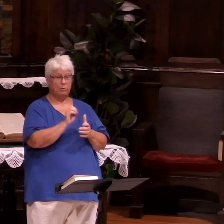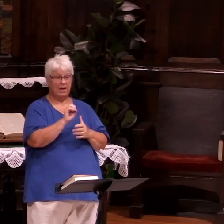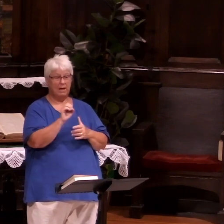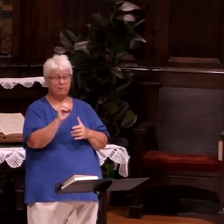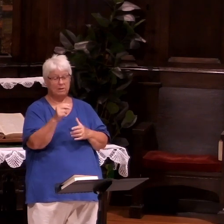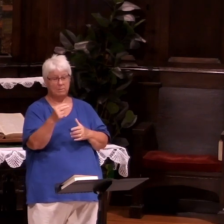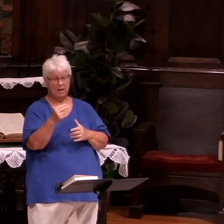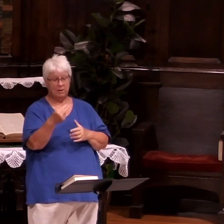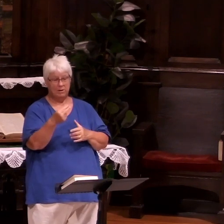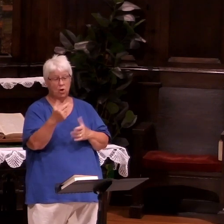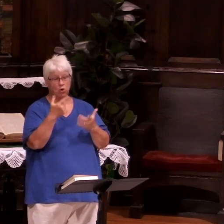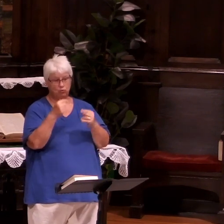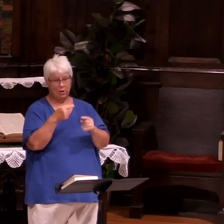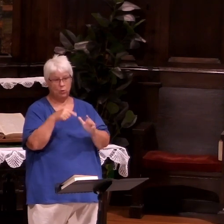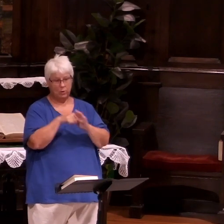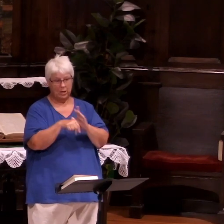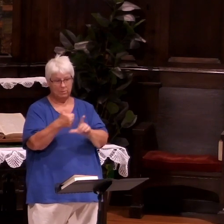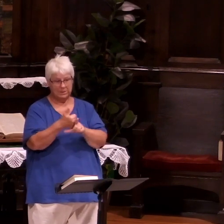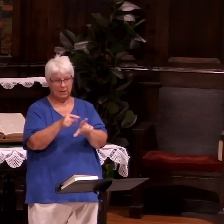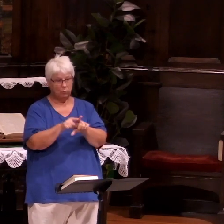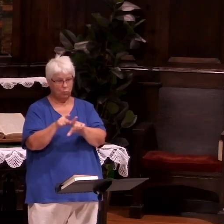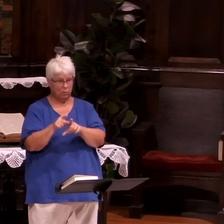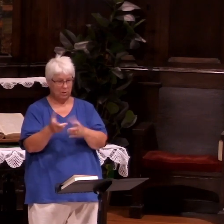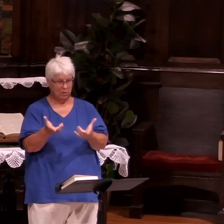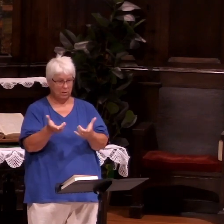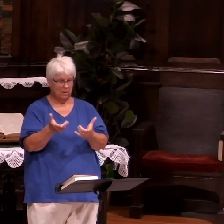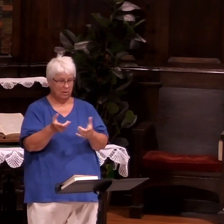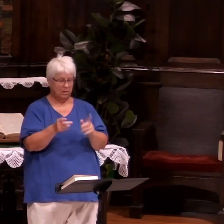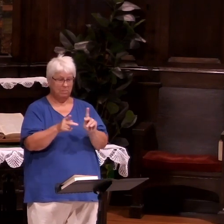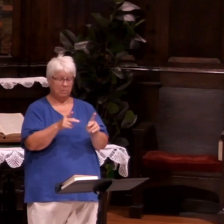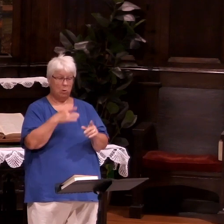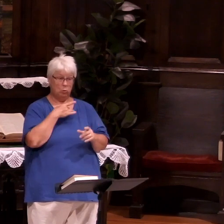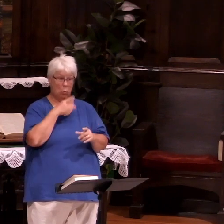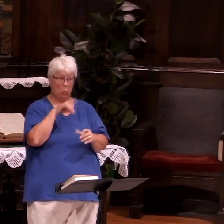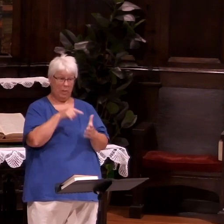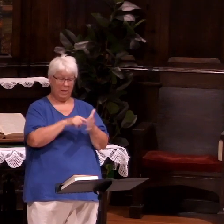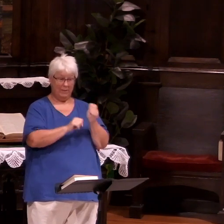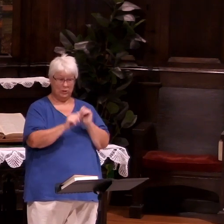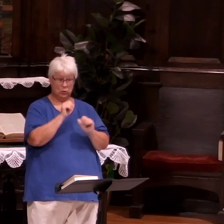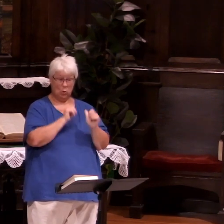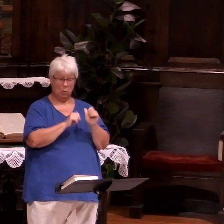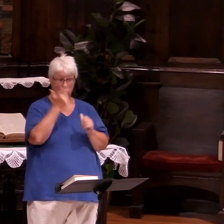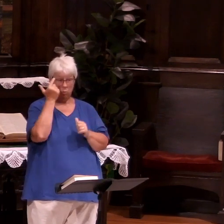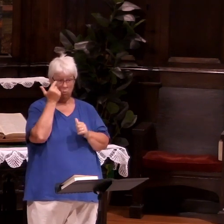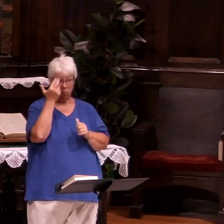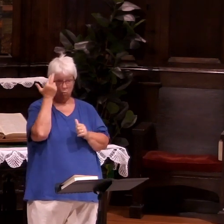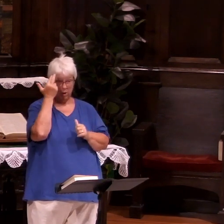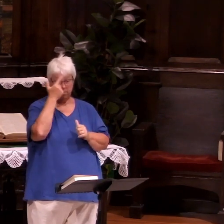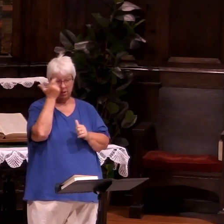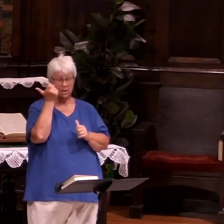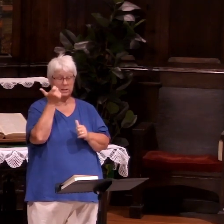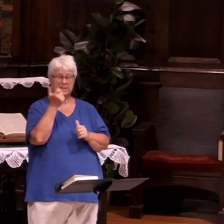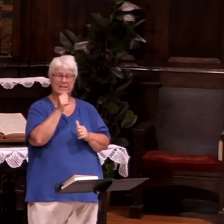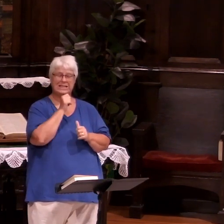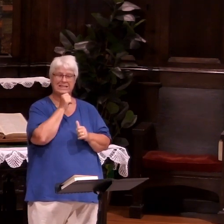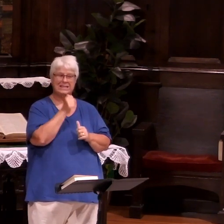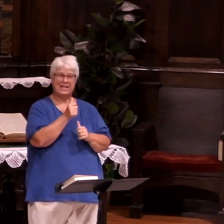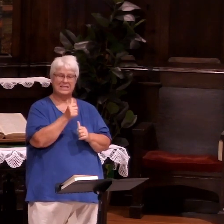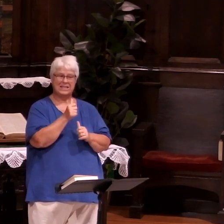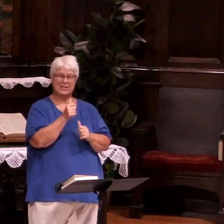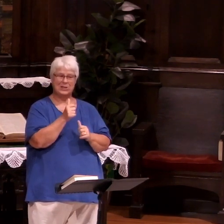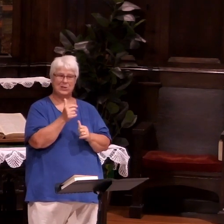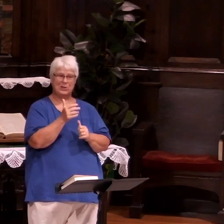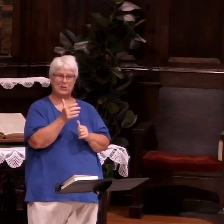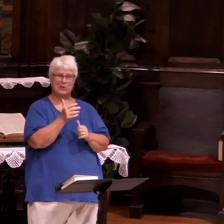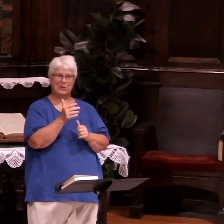Friends, the thing that people actually don't like about this show is that it doesn't